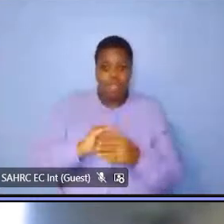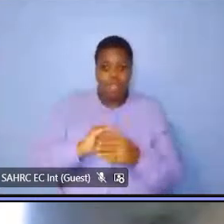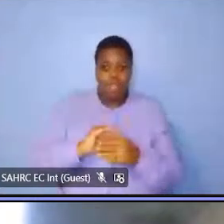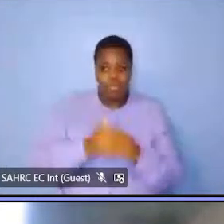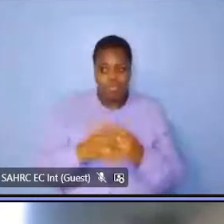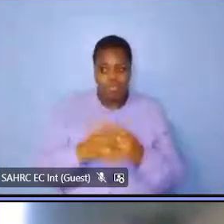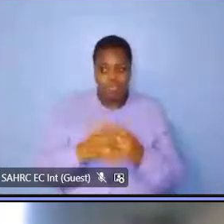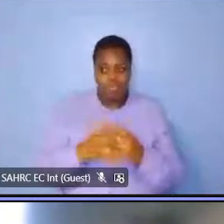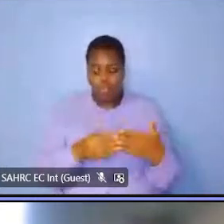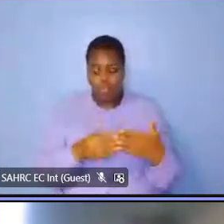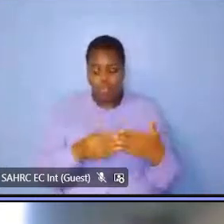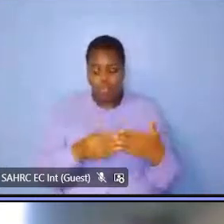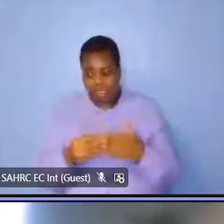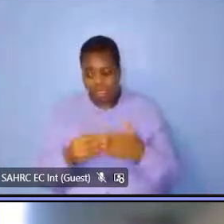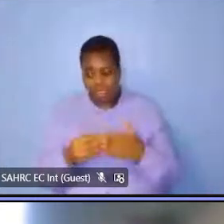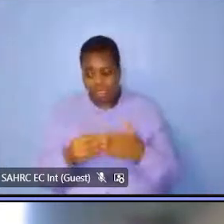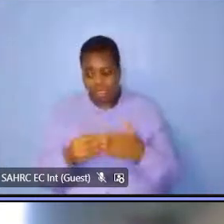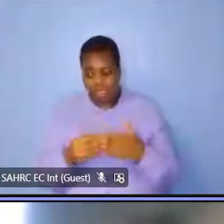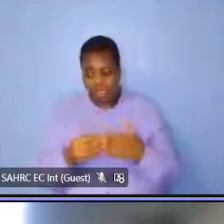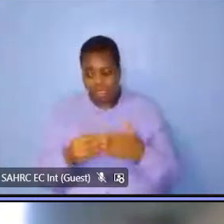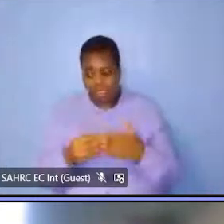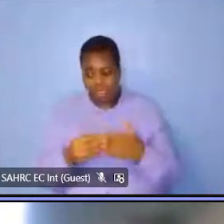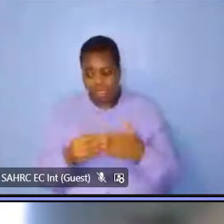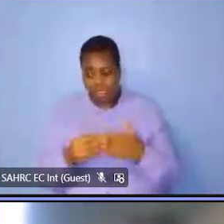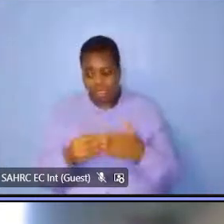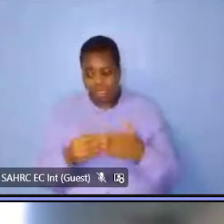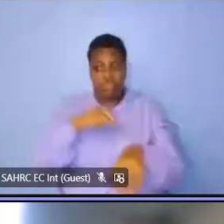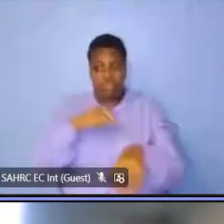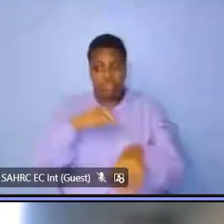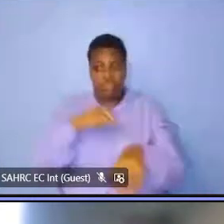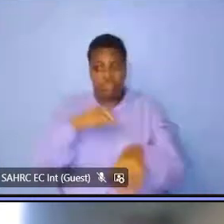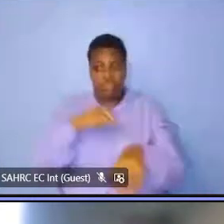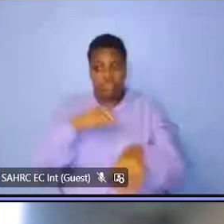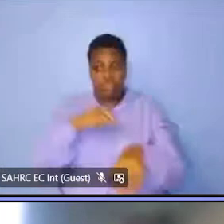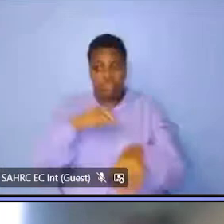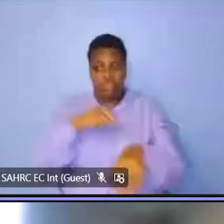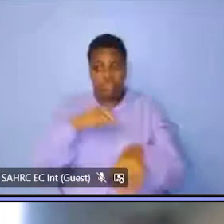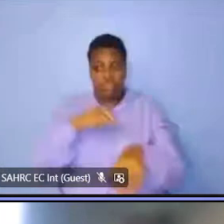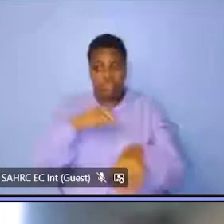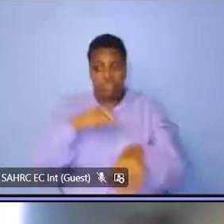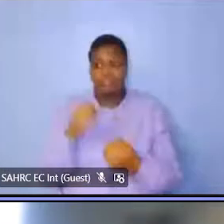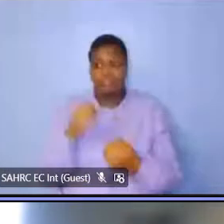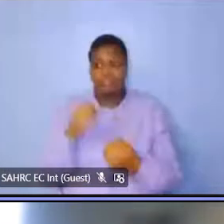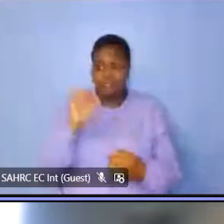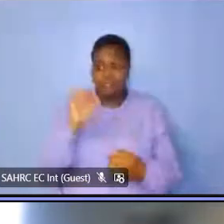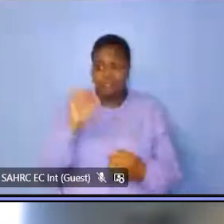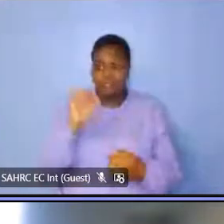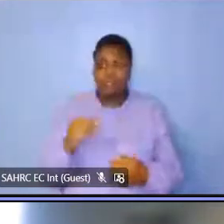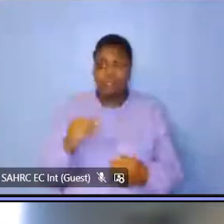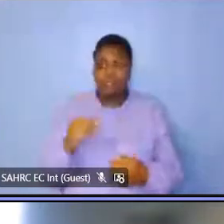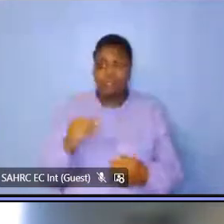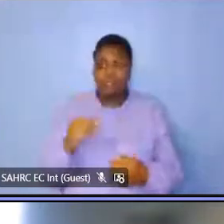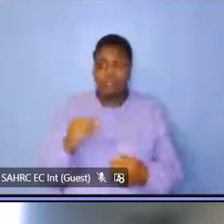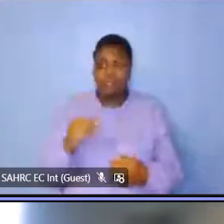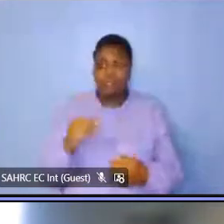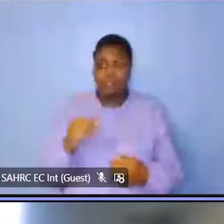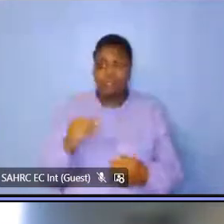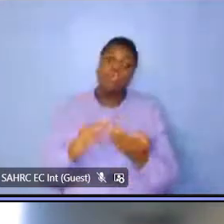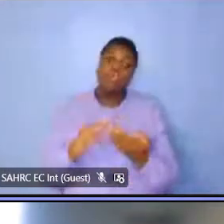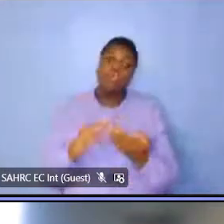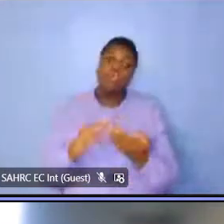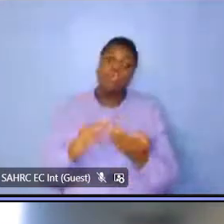We accept that in many instances, these are challenging discussions for school communities to have, and that school communities face a